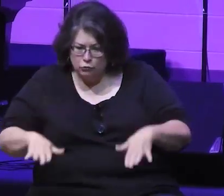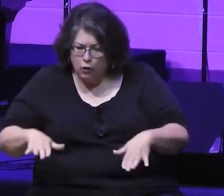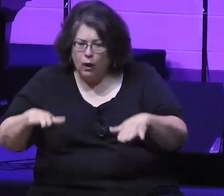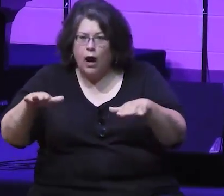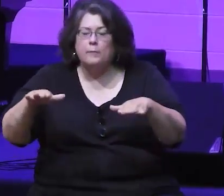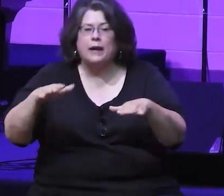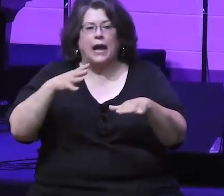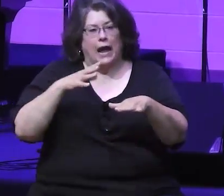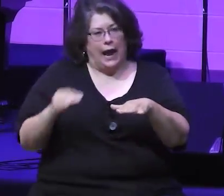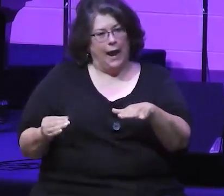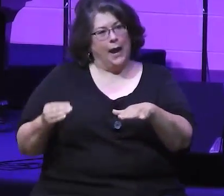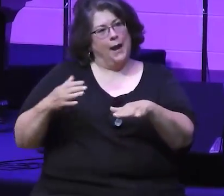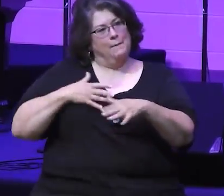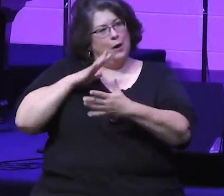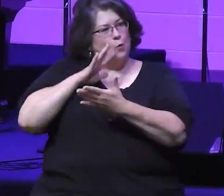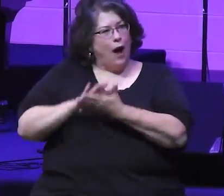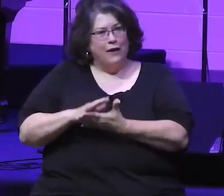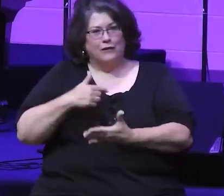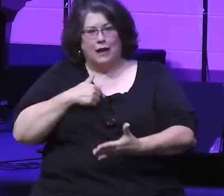for a bit.